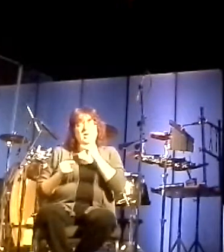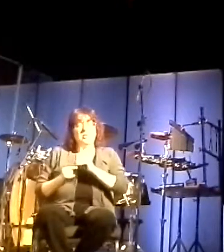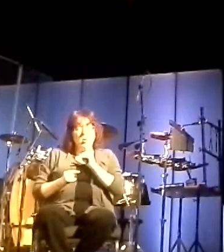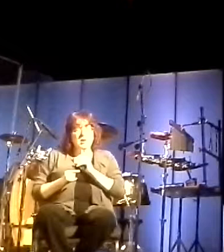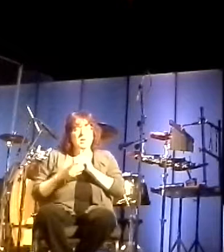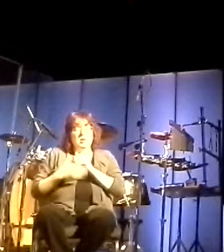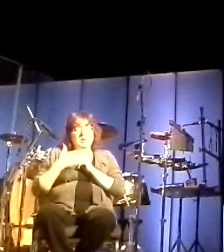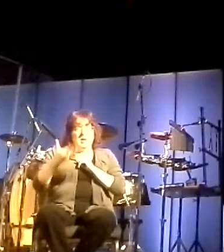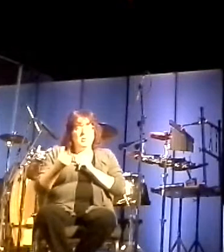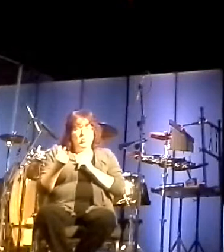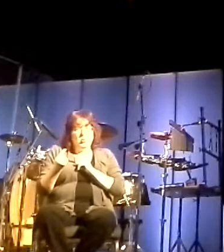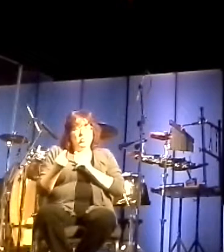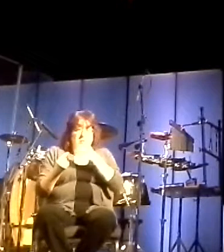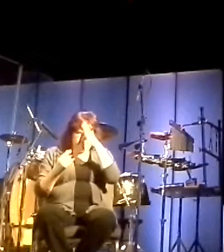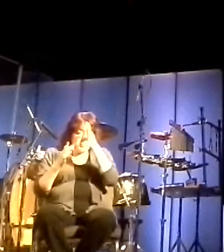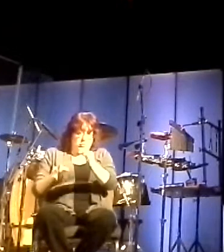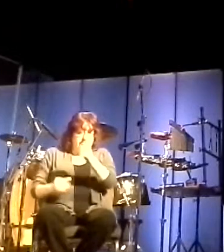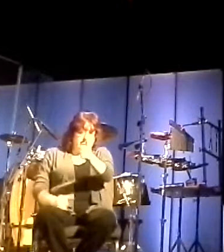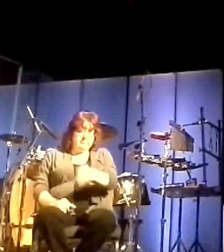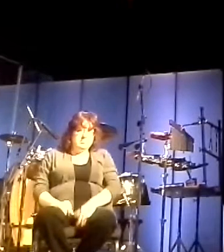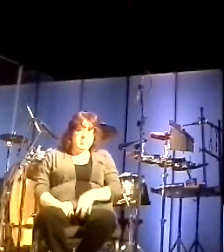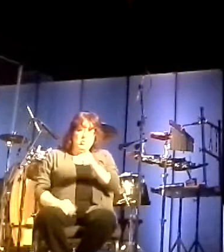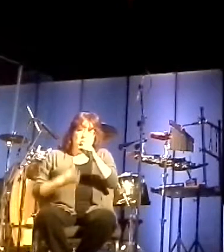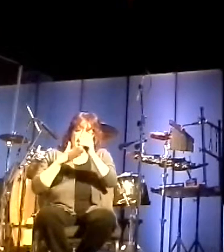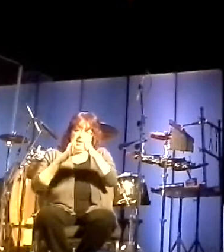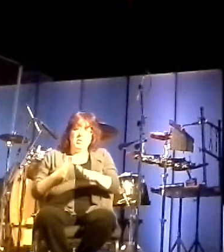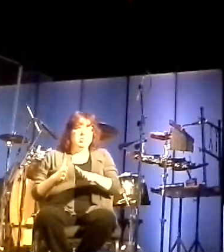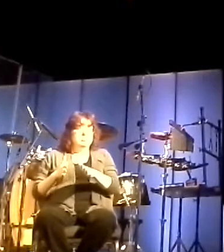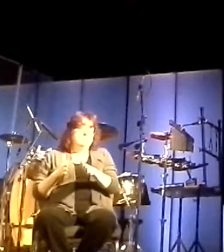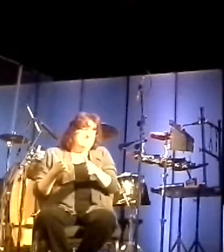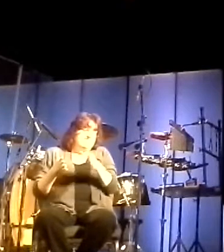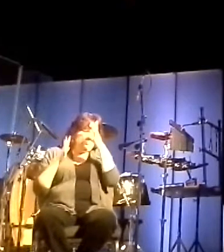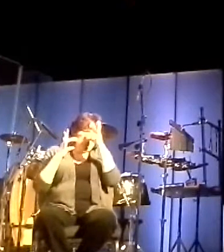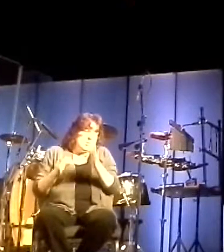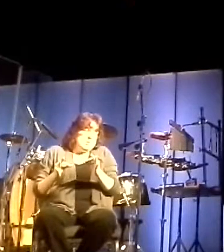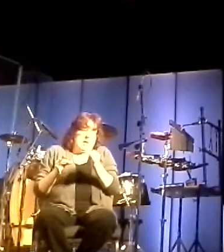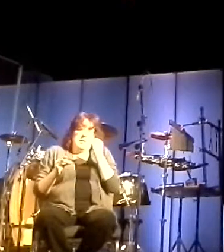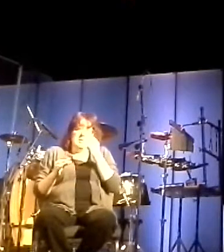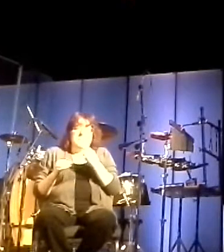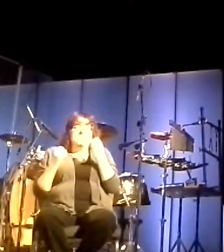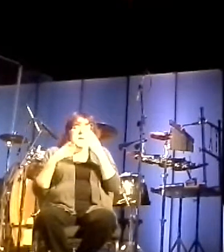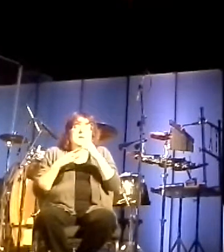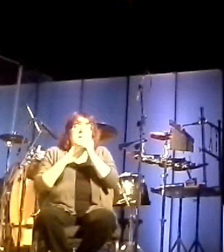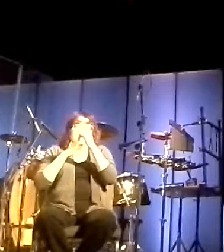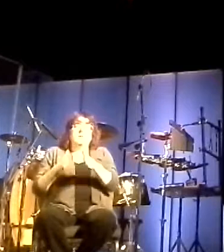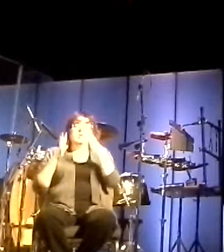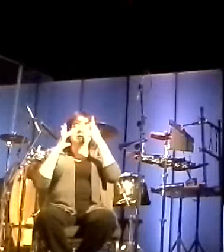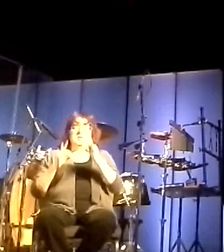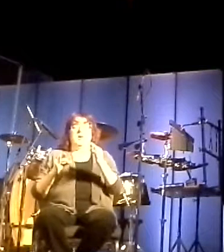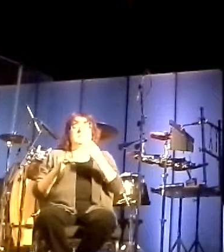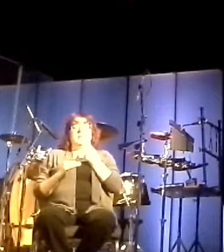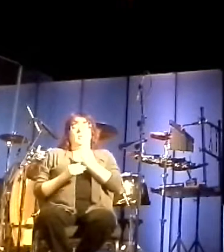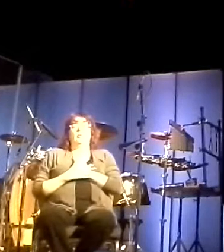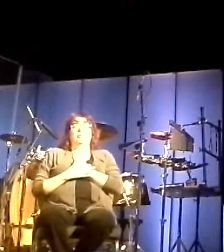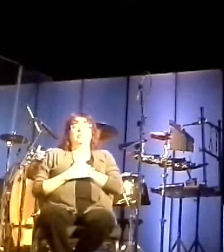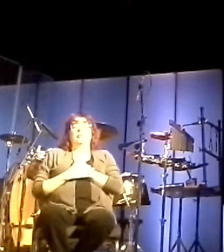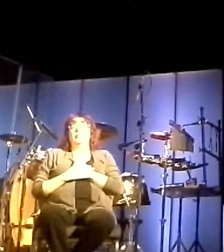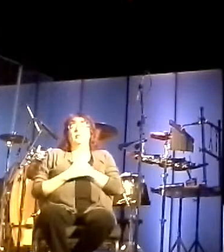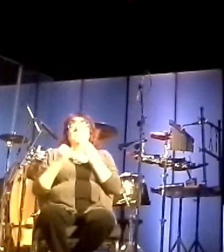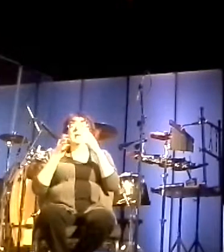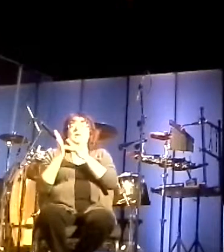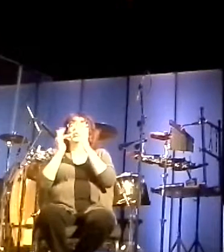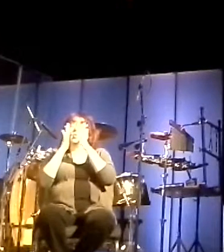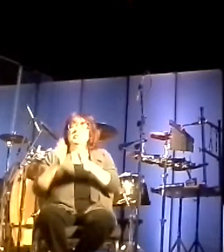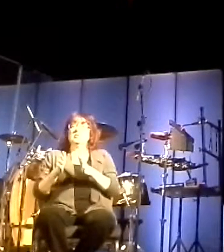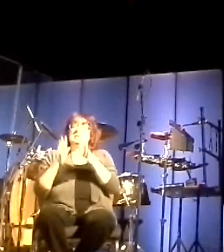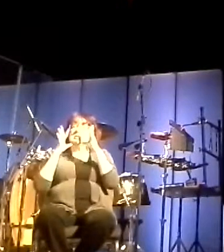you." He says, it's a choice as a leader to be alone. And way too many leaders choose to be alone. Way too many